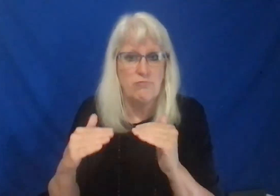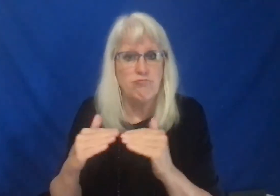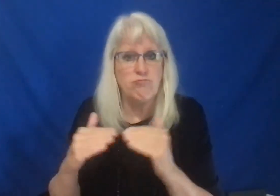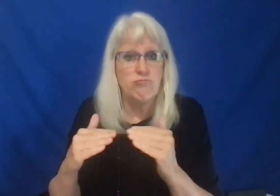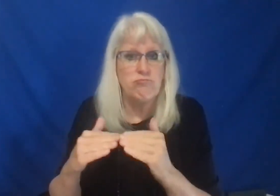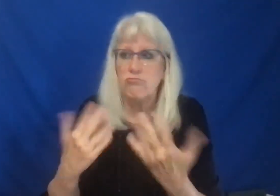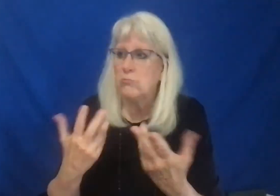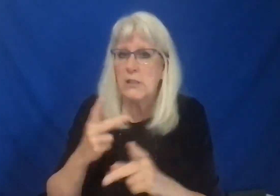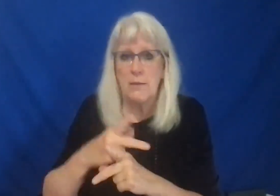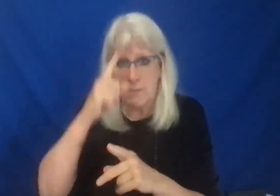mind,